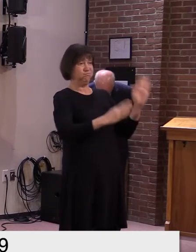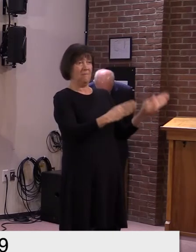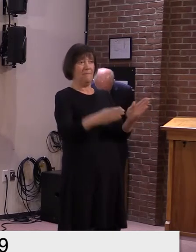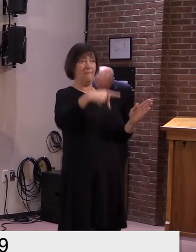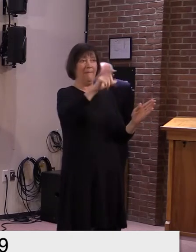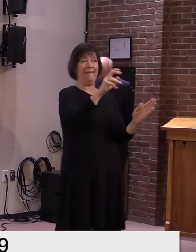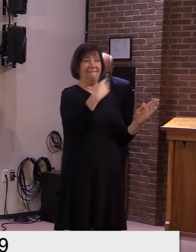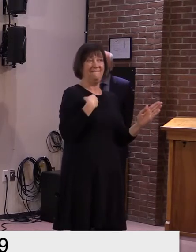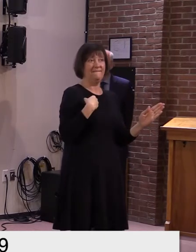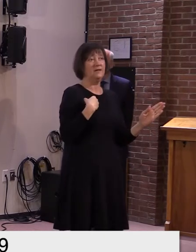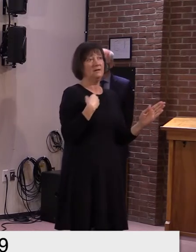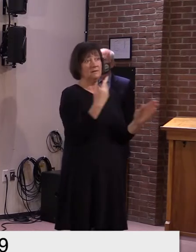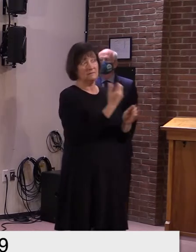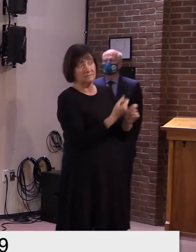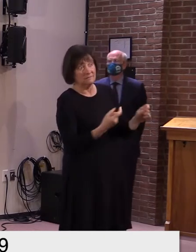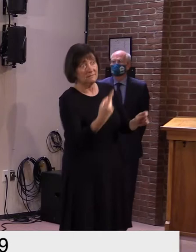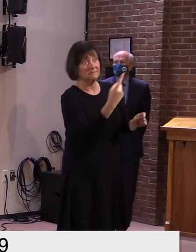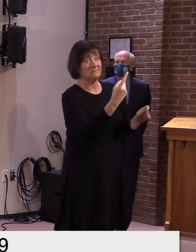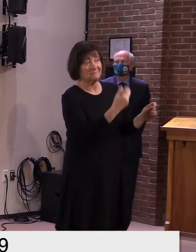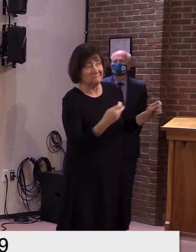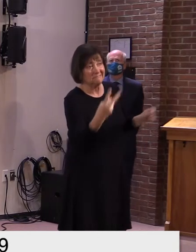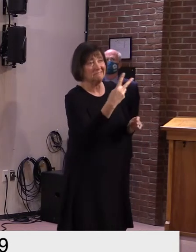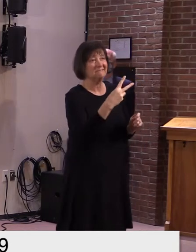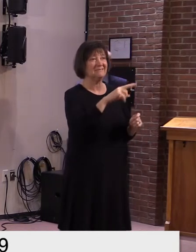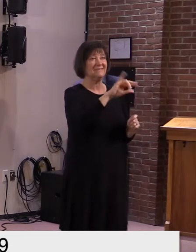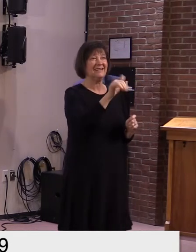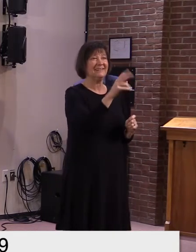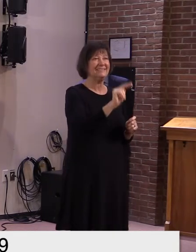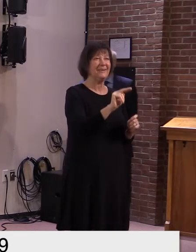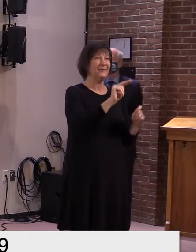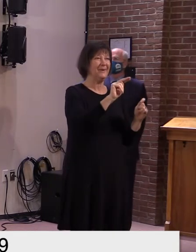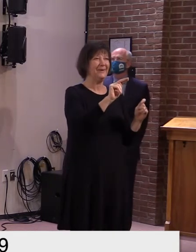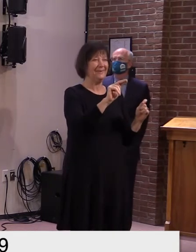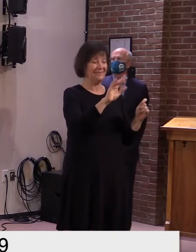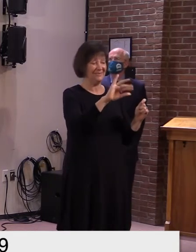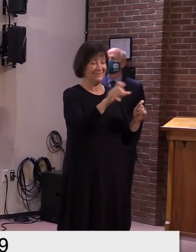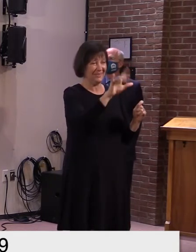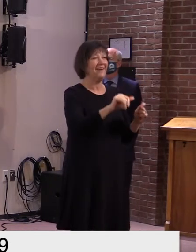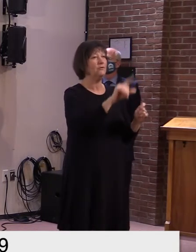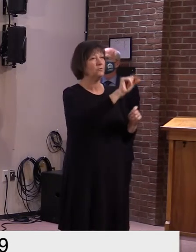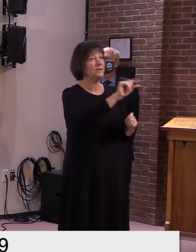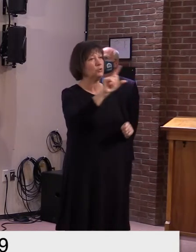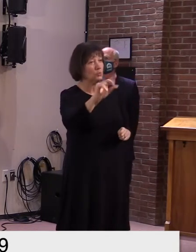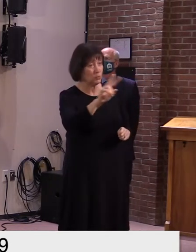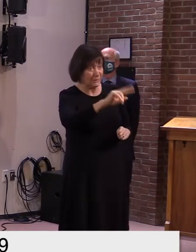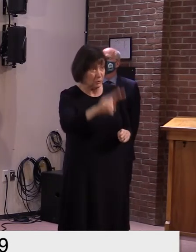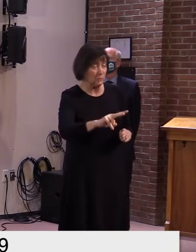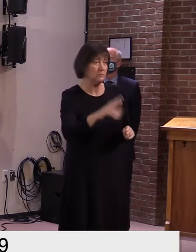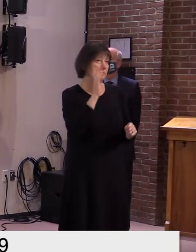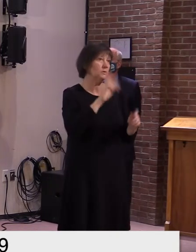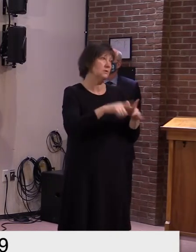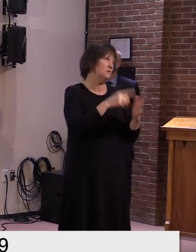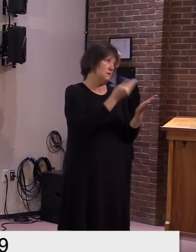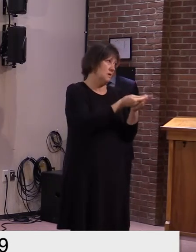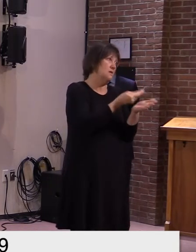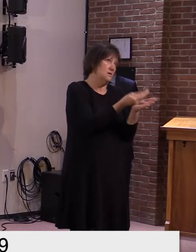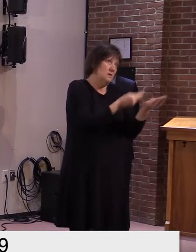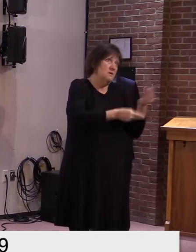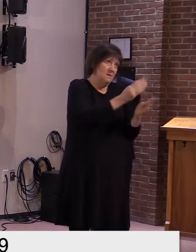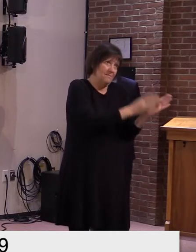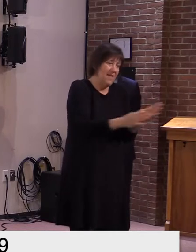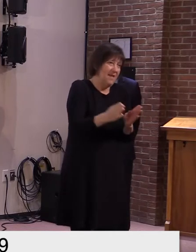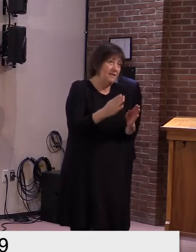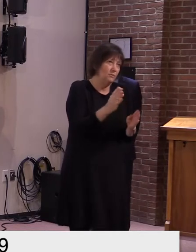for. And again, as Congressman Walsh has said, I believe the President-elect Biden has talked